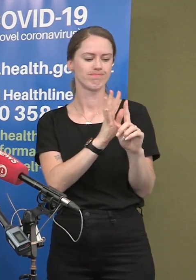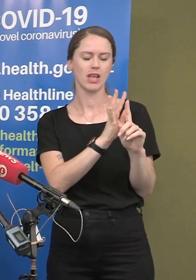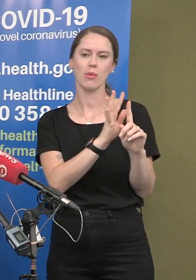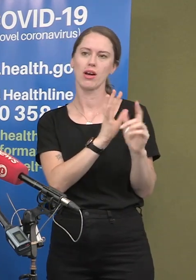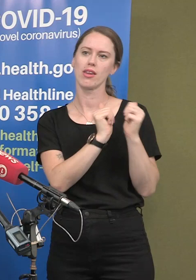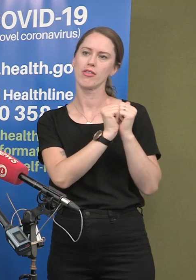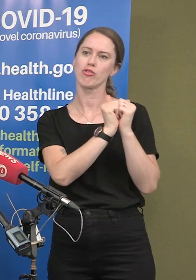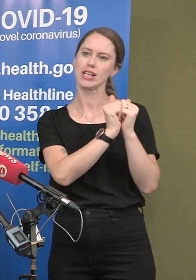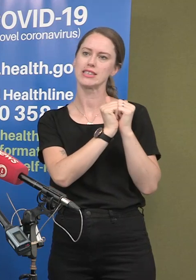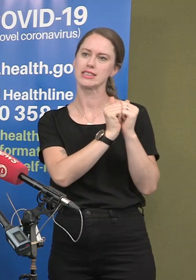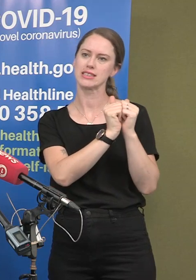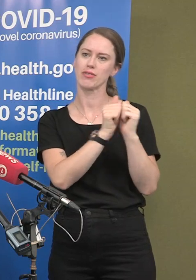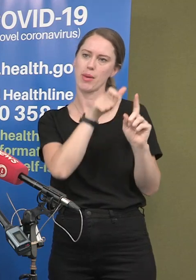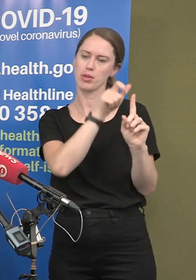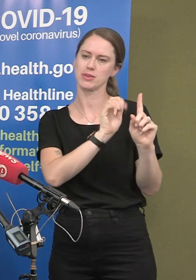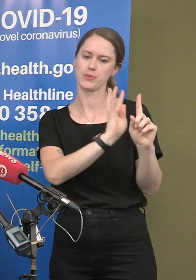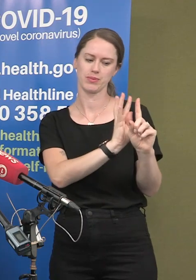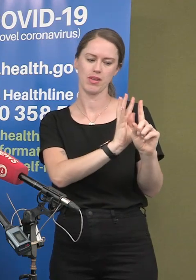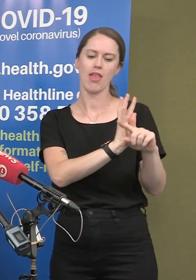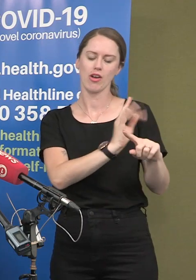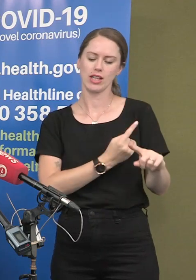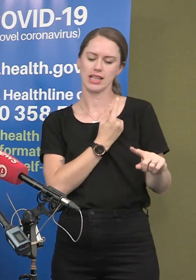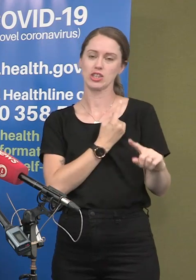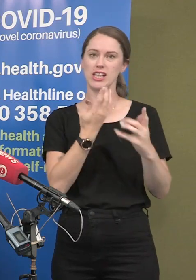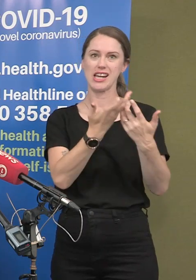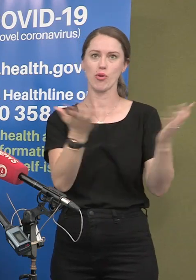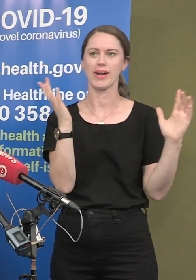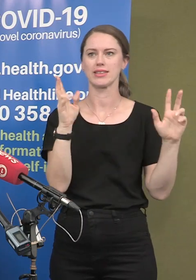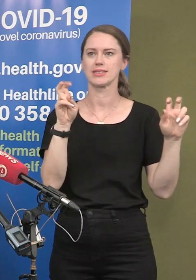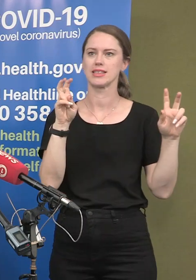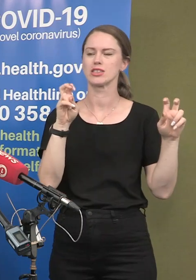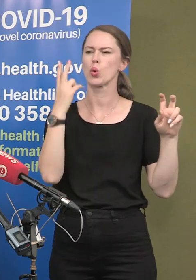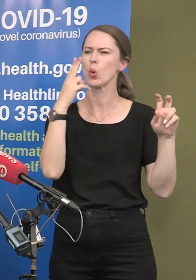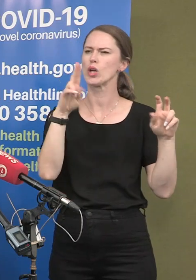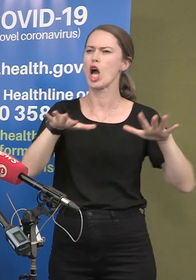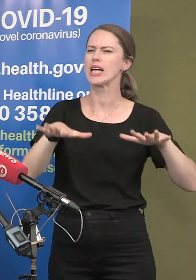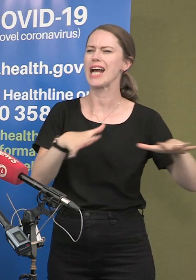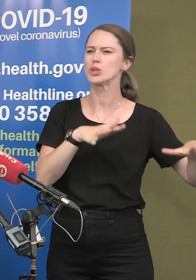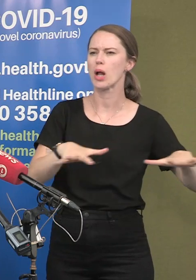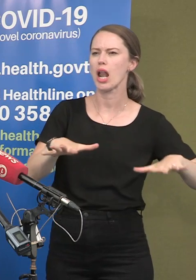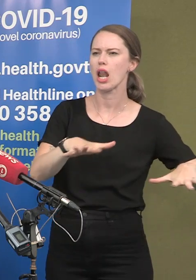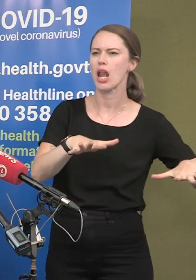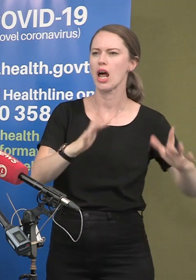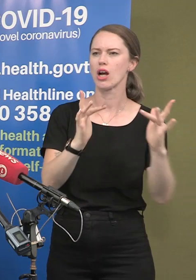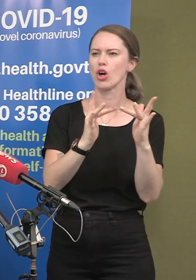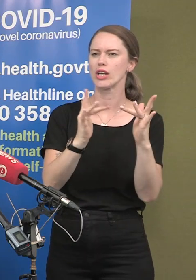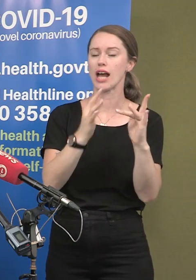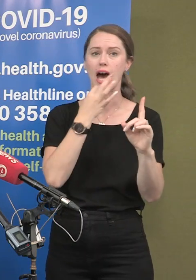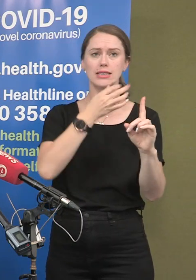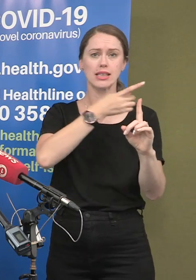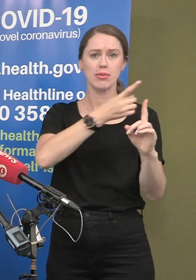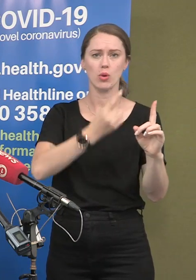of the index case there. The others, everyone else was classified as a casual contact, so we're not requiring or asking them to go